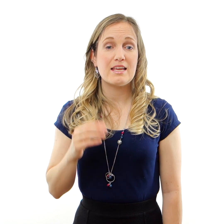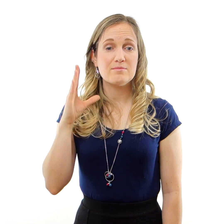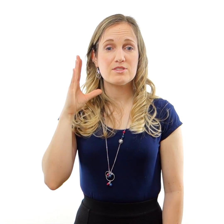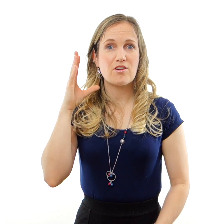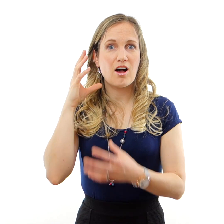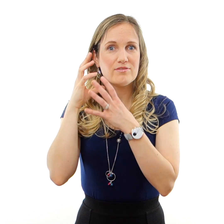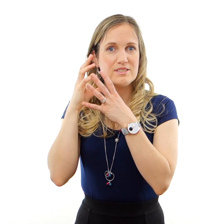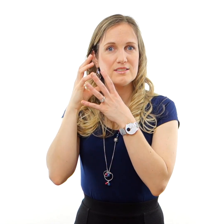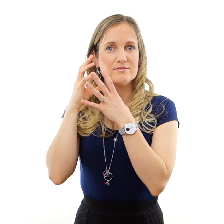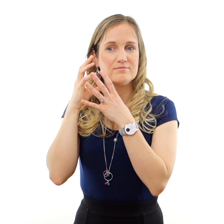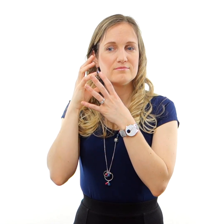Names are often,